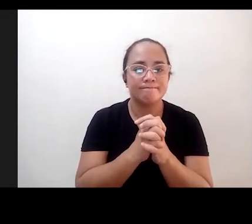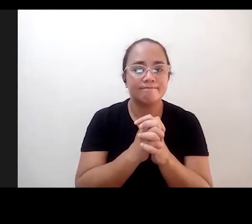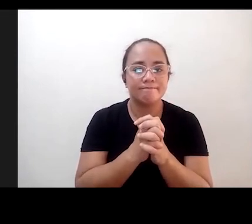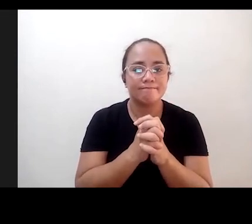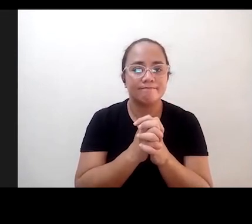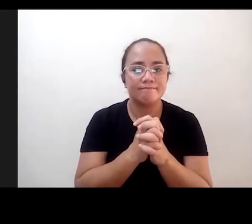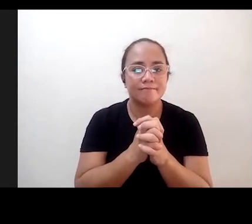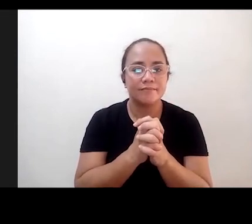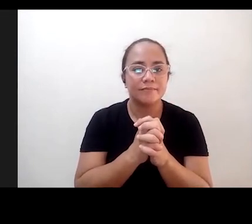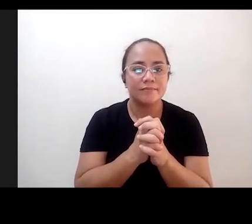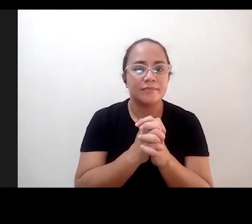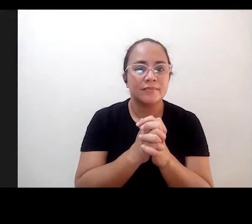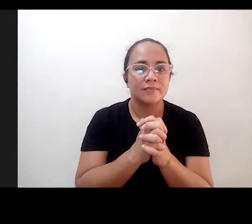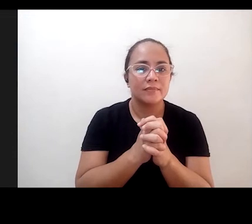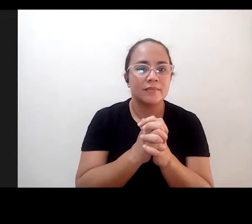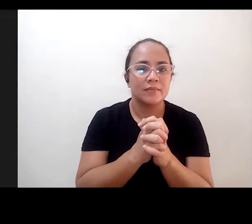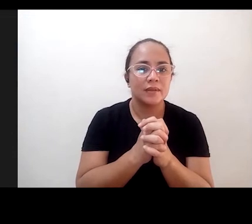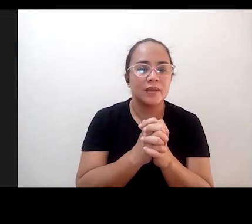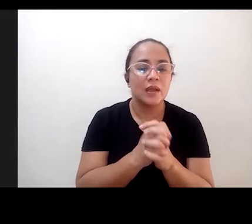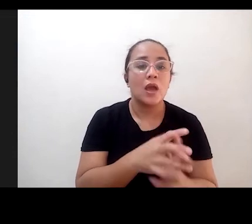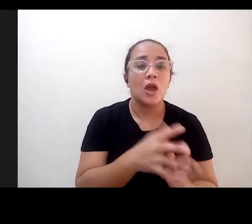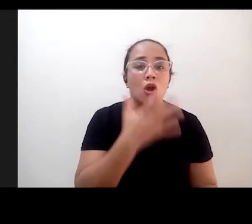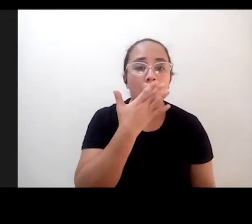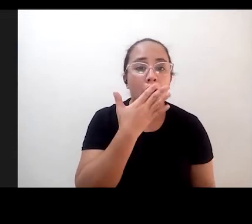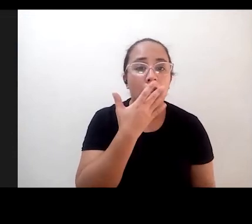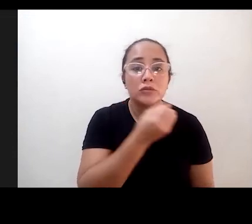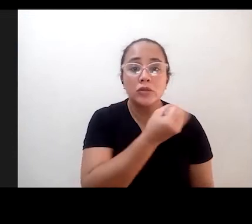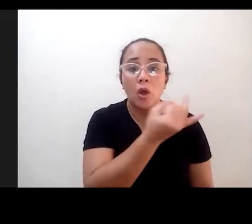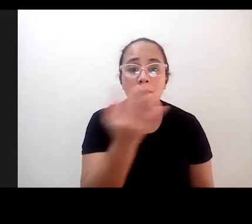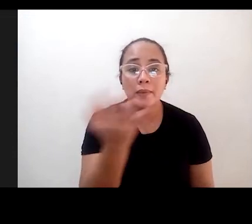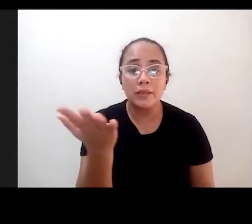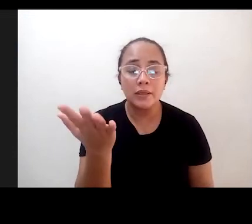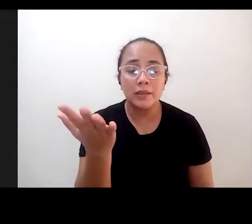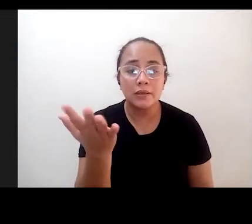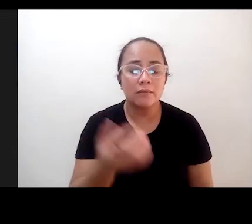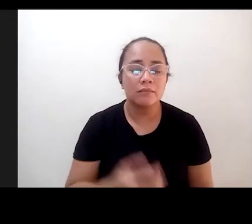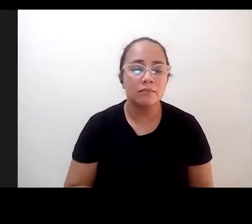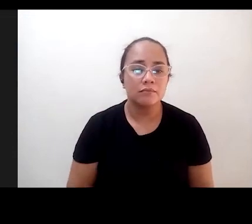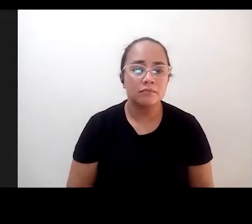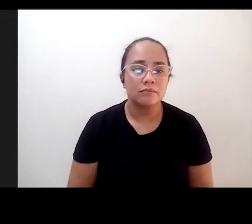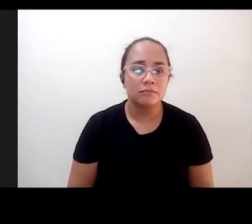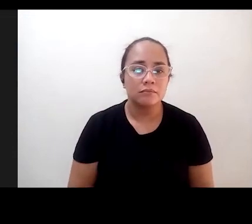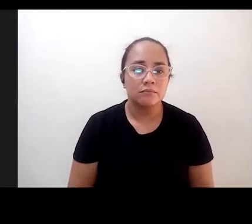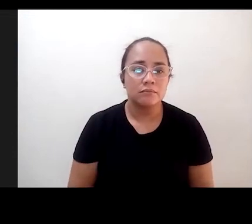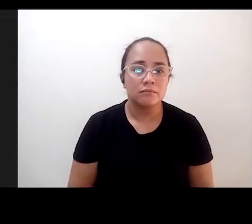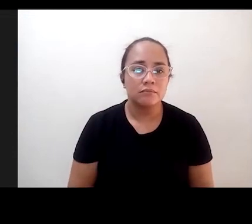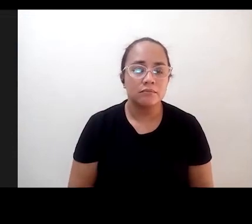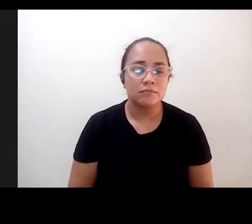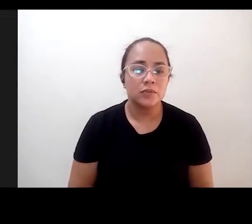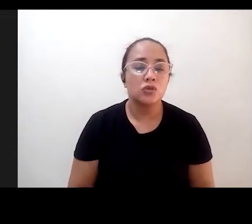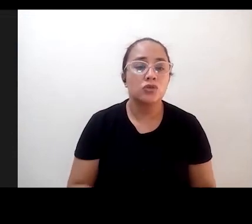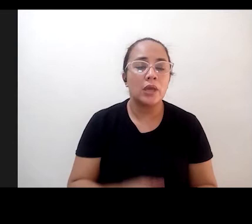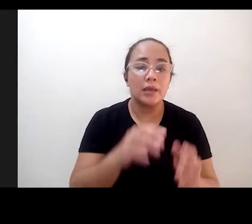colors, how many? And then you ask